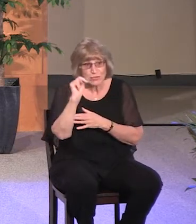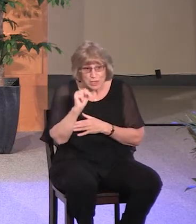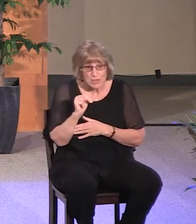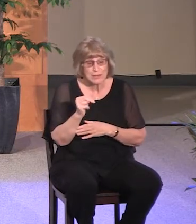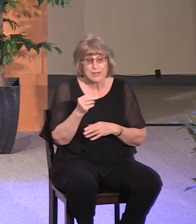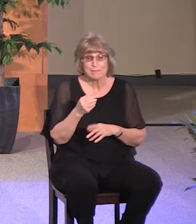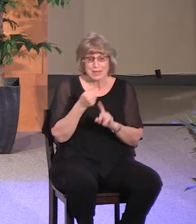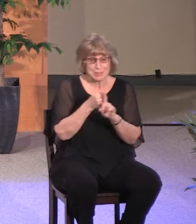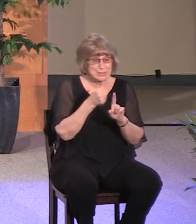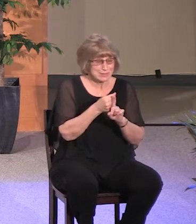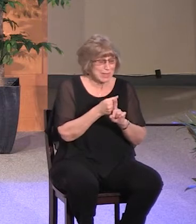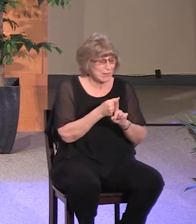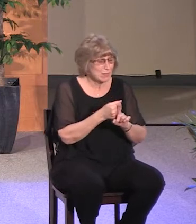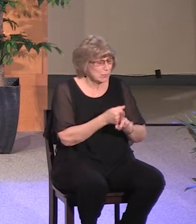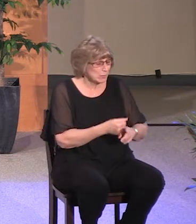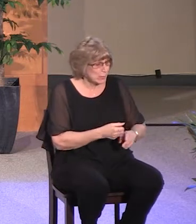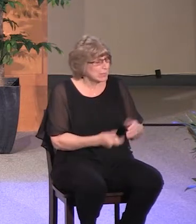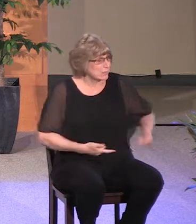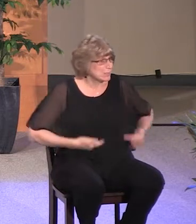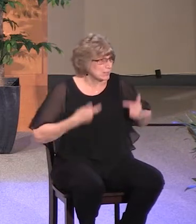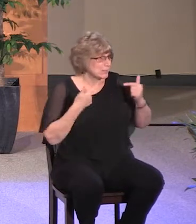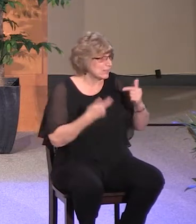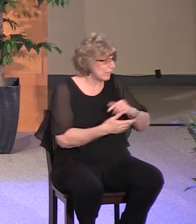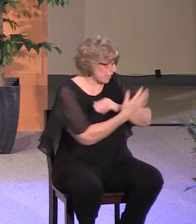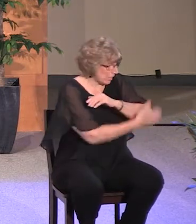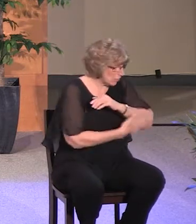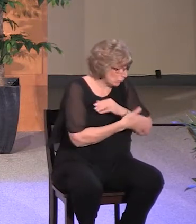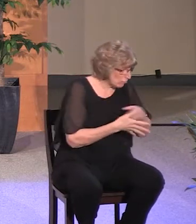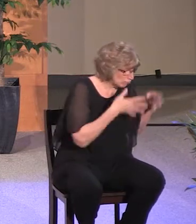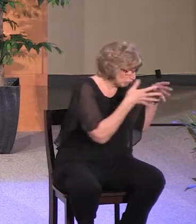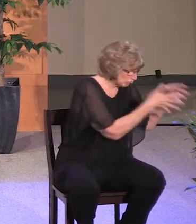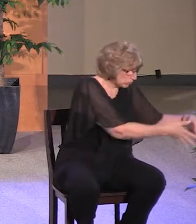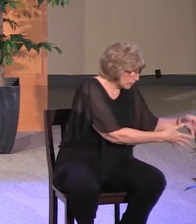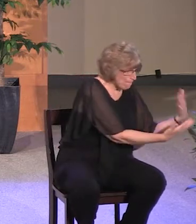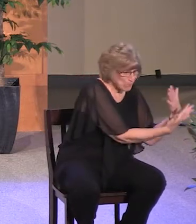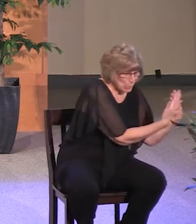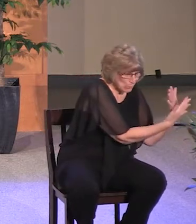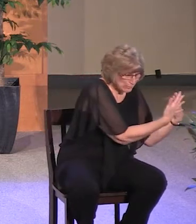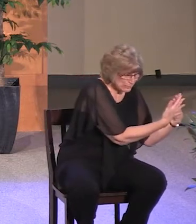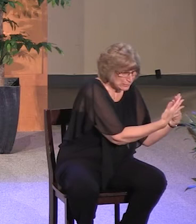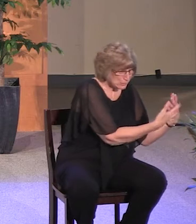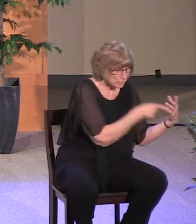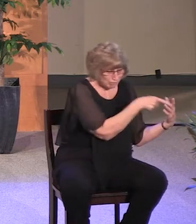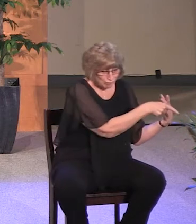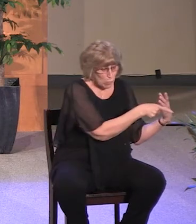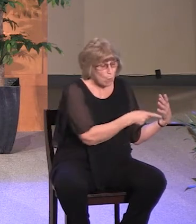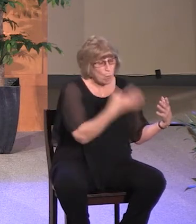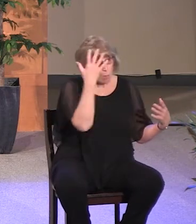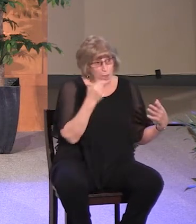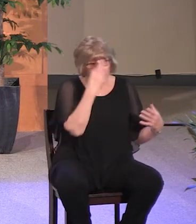exile. He was persecuted. He could only write in symbolism because of the Roman